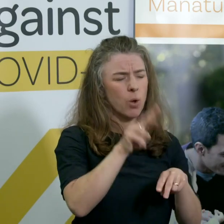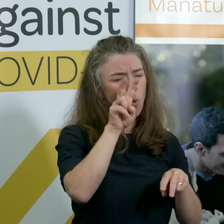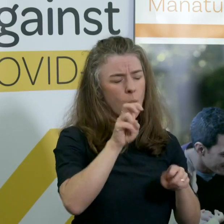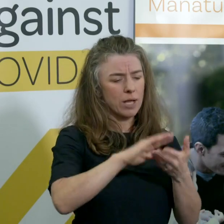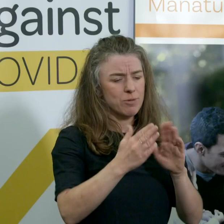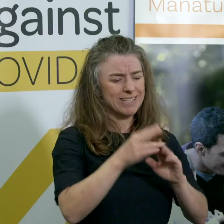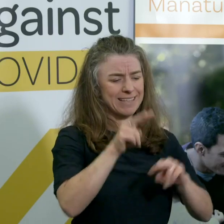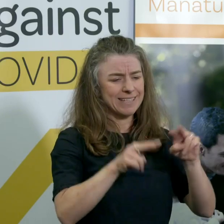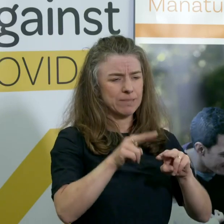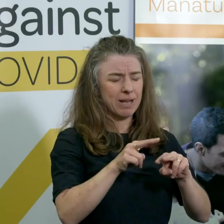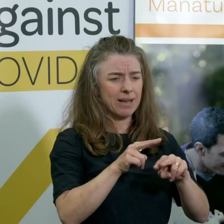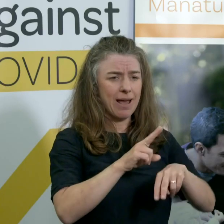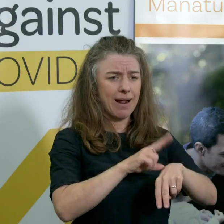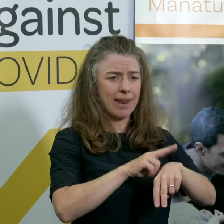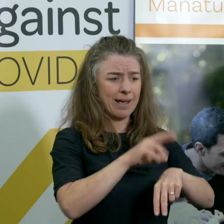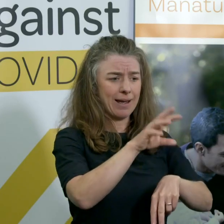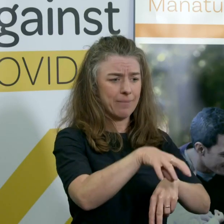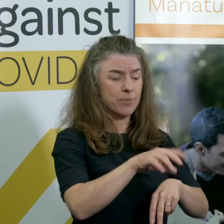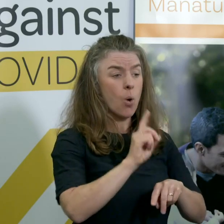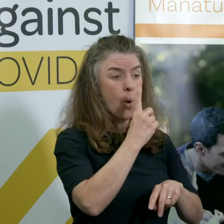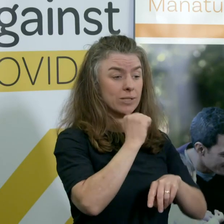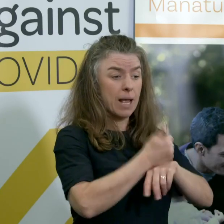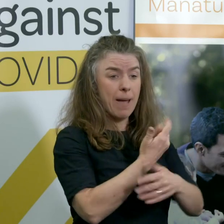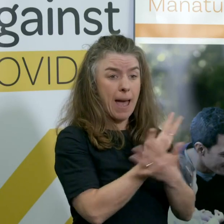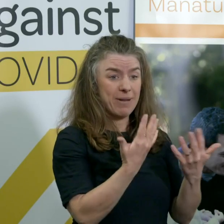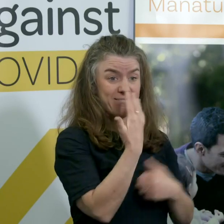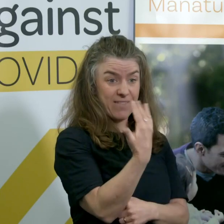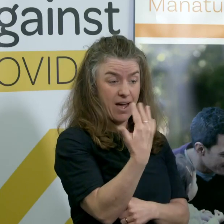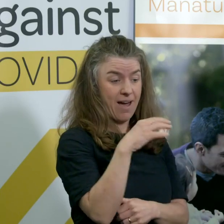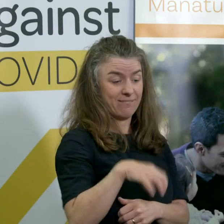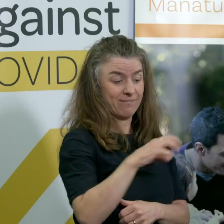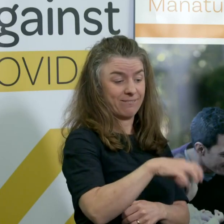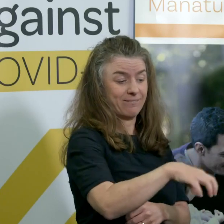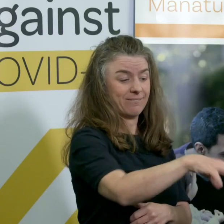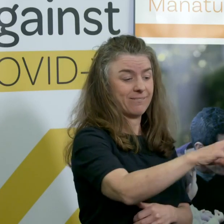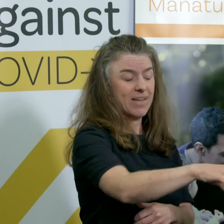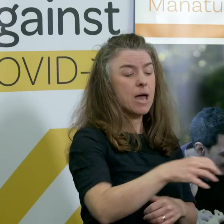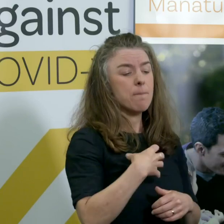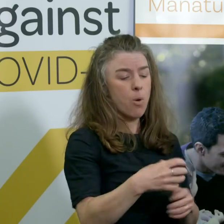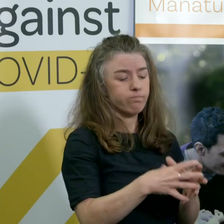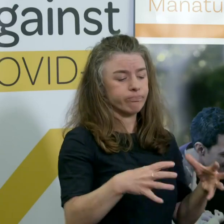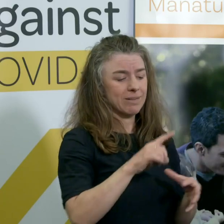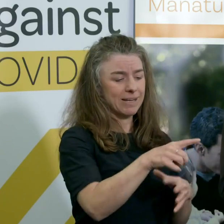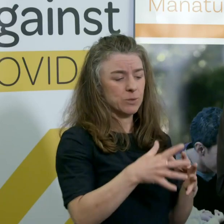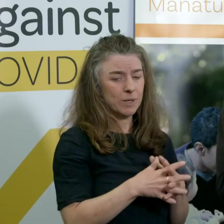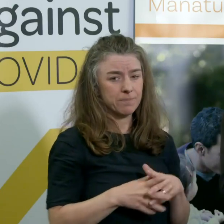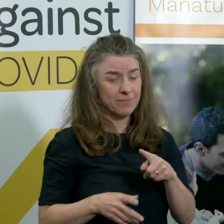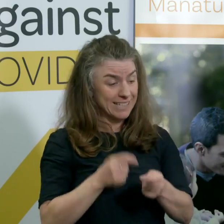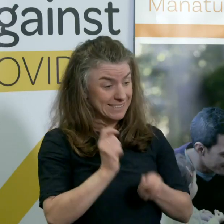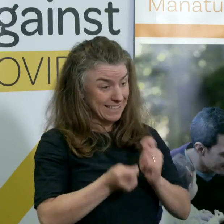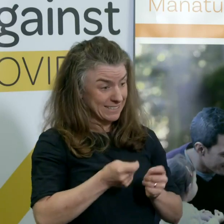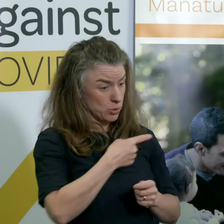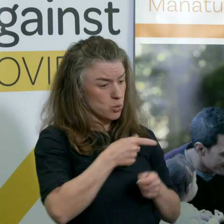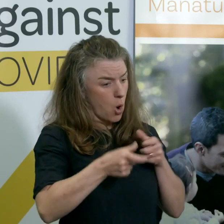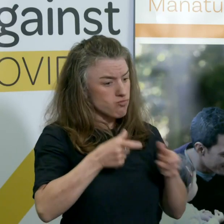getting up and running from this weekend. Auckland will have 5, and then they're going to expand out further from next week. Are tests being rationed? No, tests